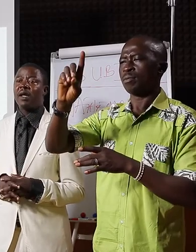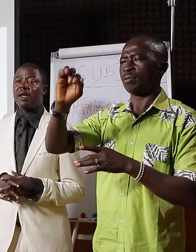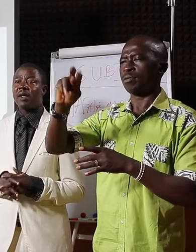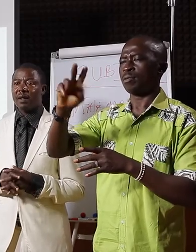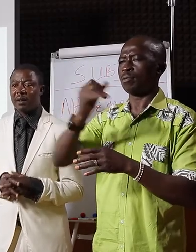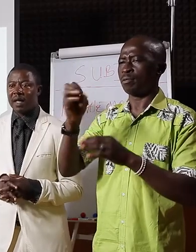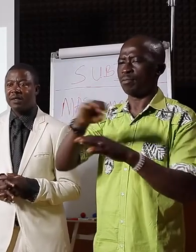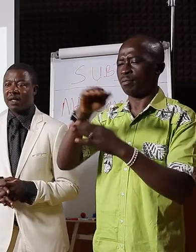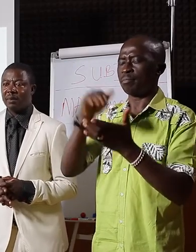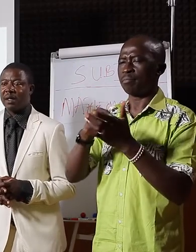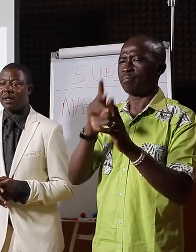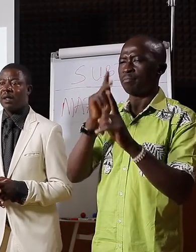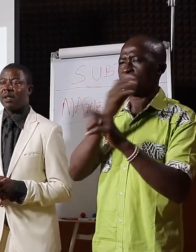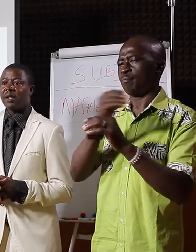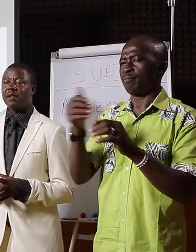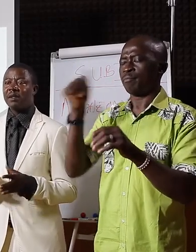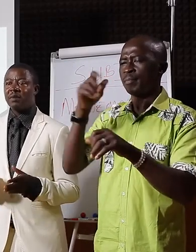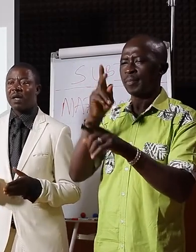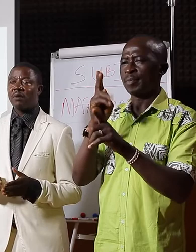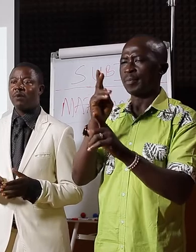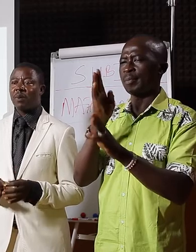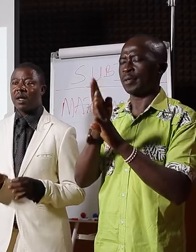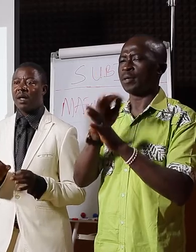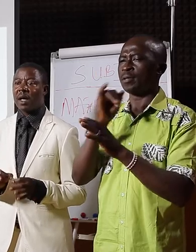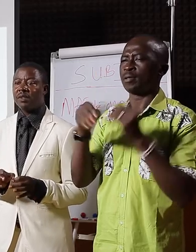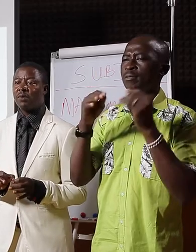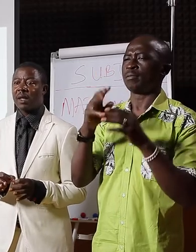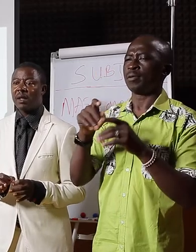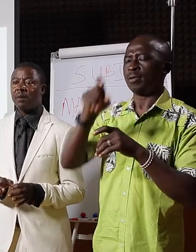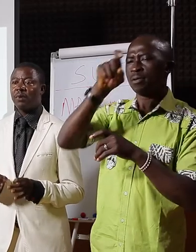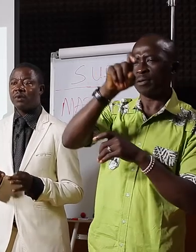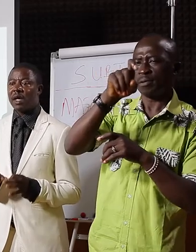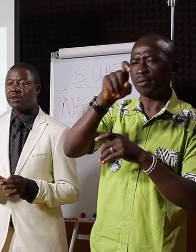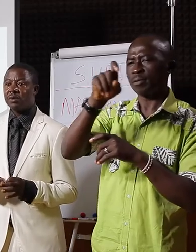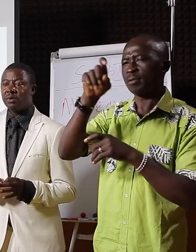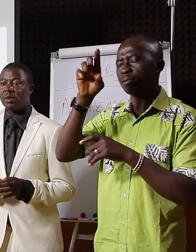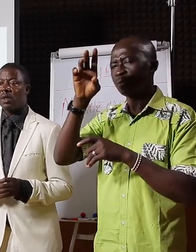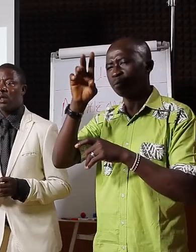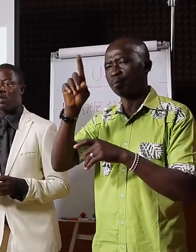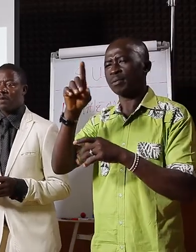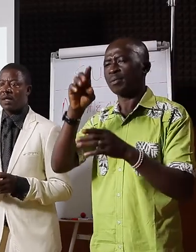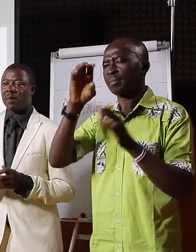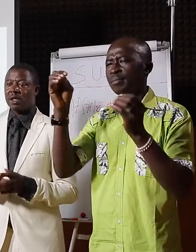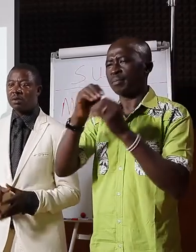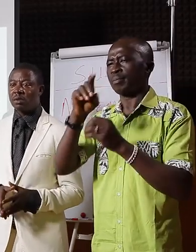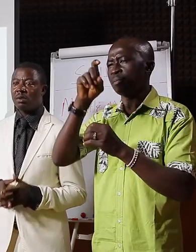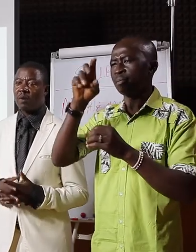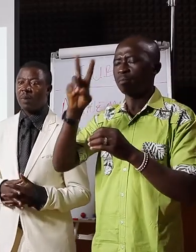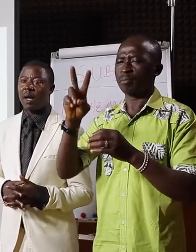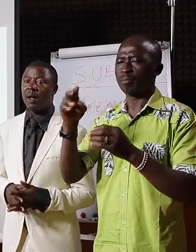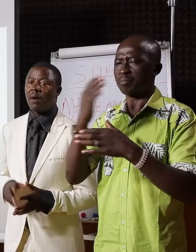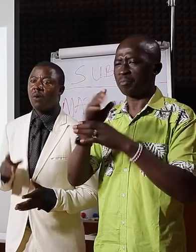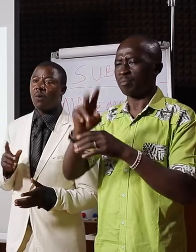of any line segment is given by the formula S1 plus S2 divided by